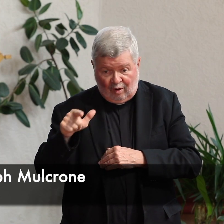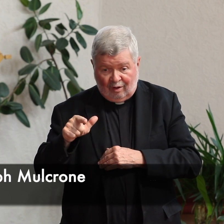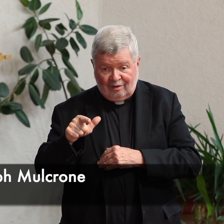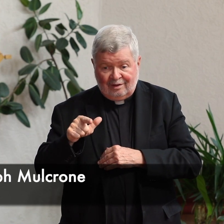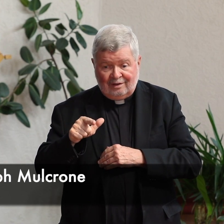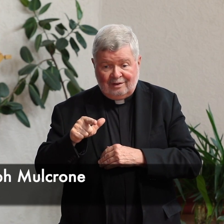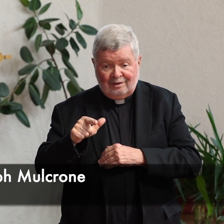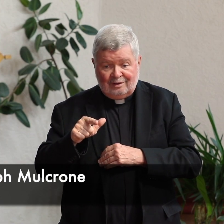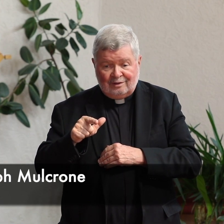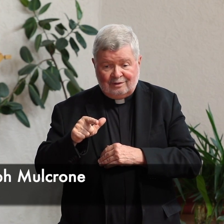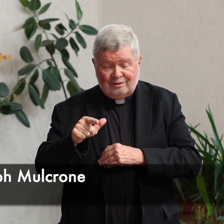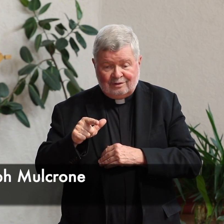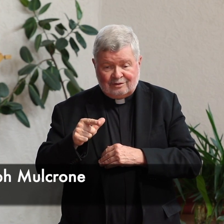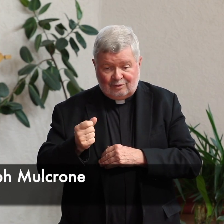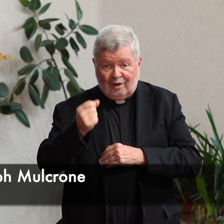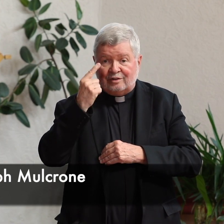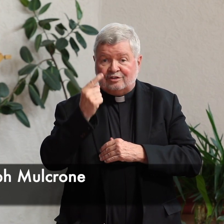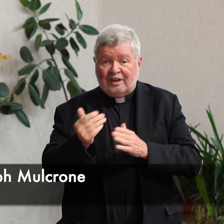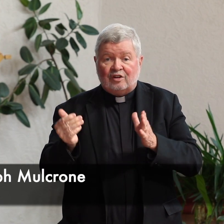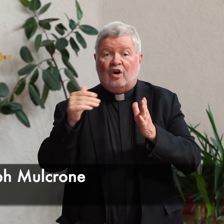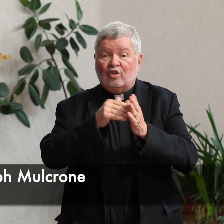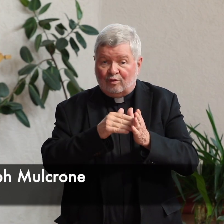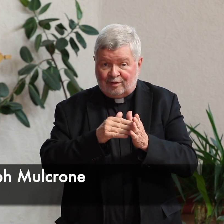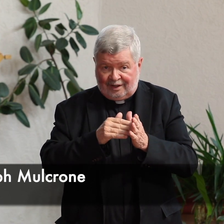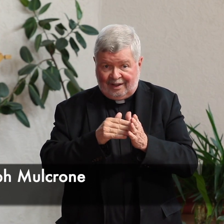all to understand all over again